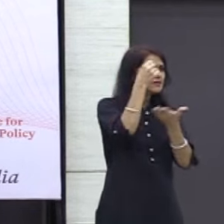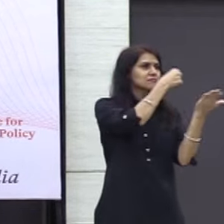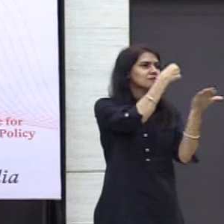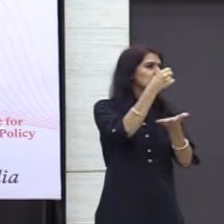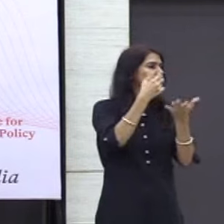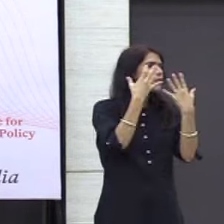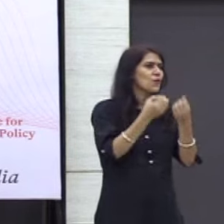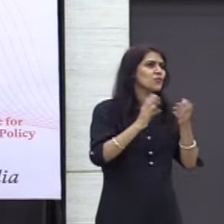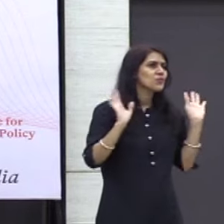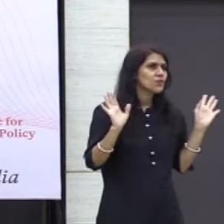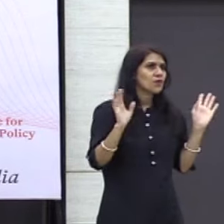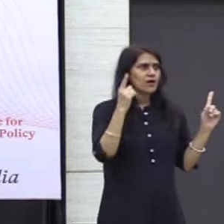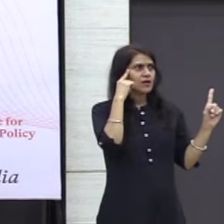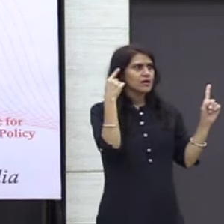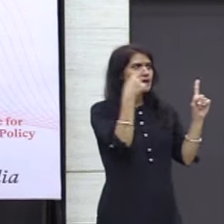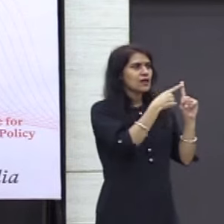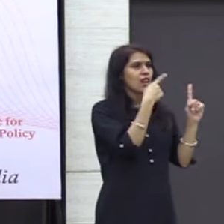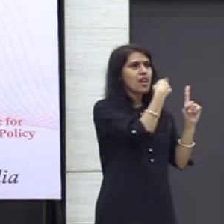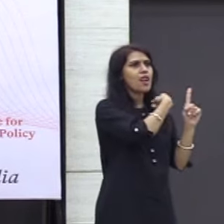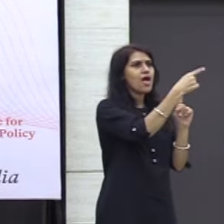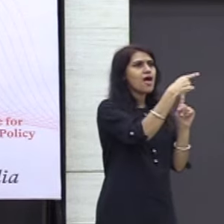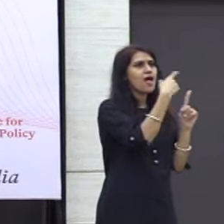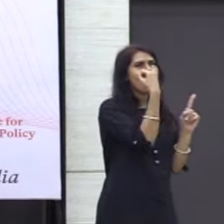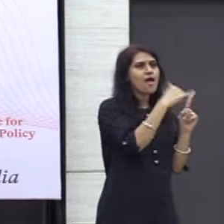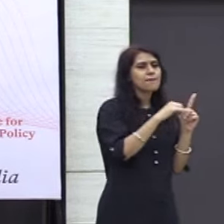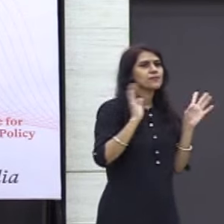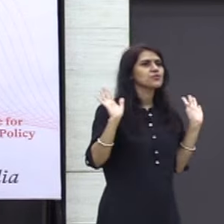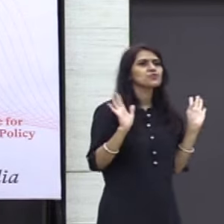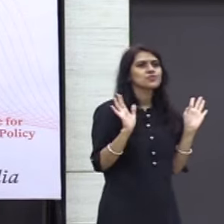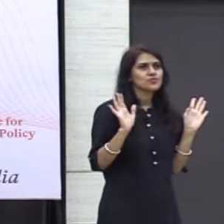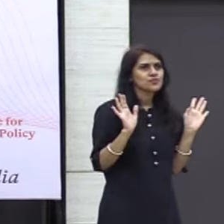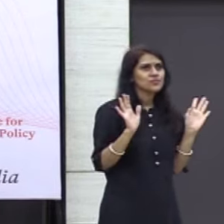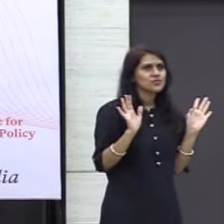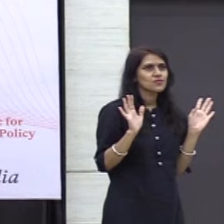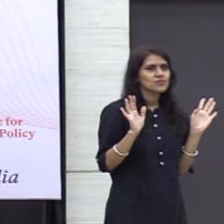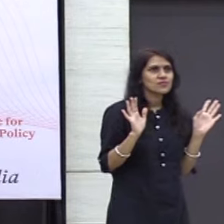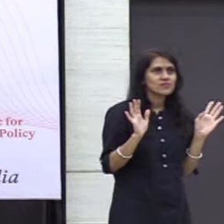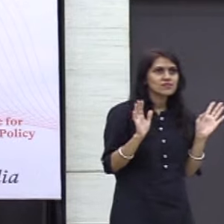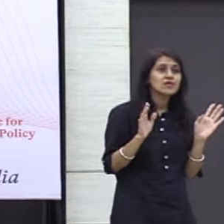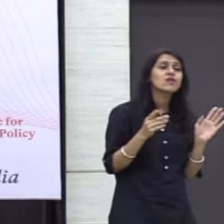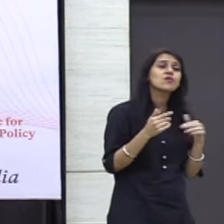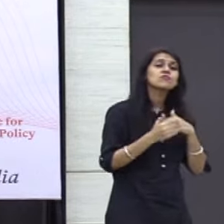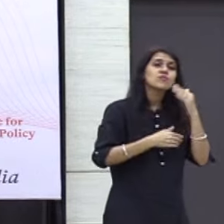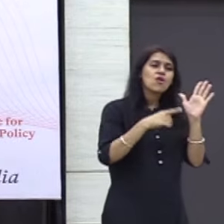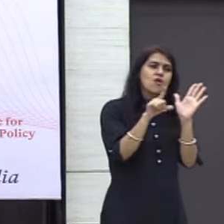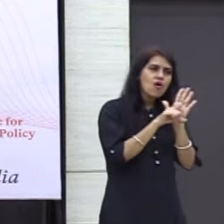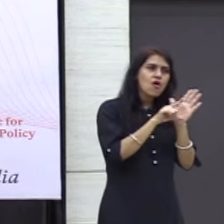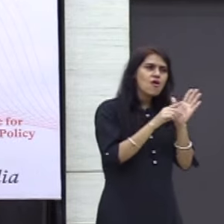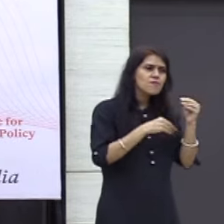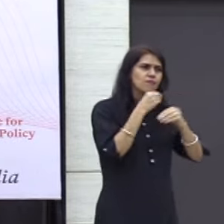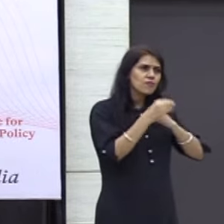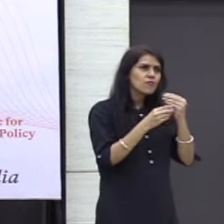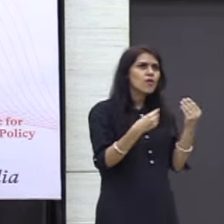position to be targeted in this fashion. Laws and laws are getting more and more